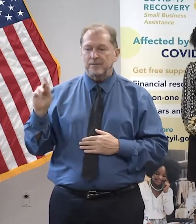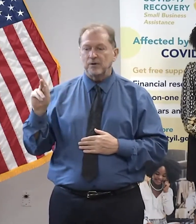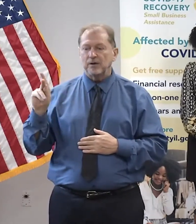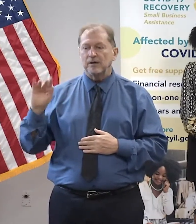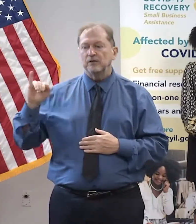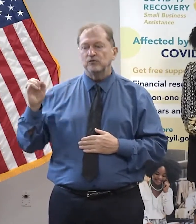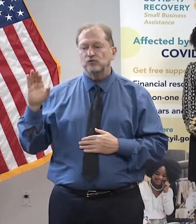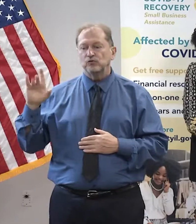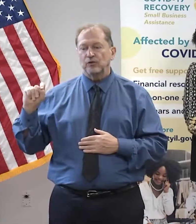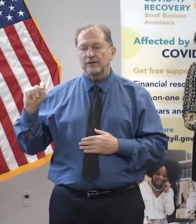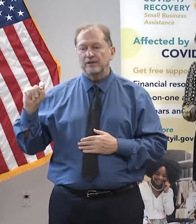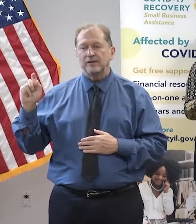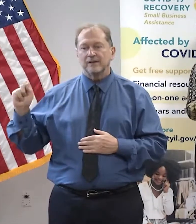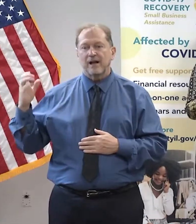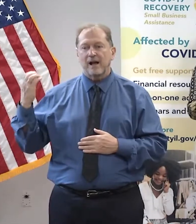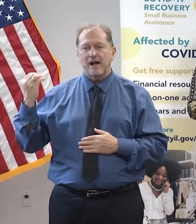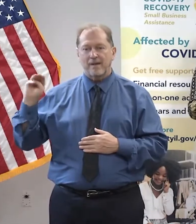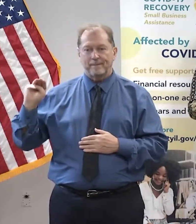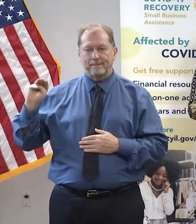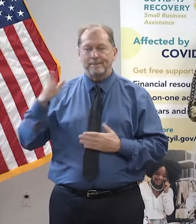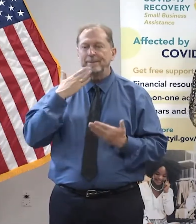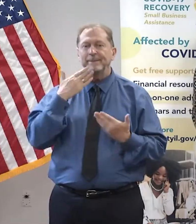www.dabookjoint.com. Thank you.